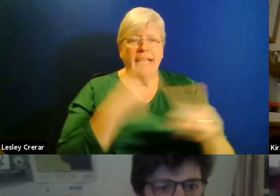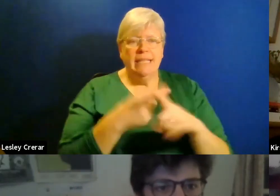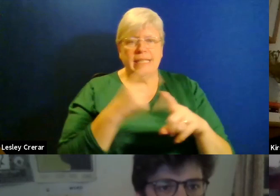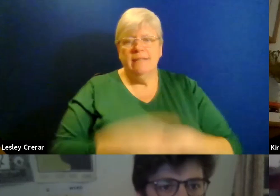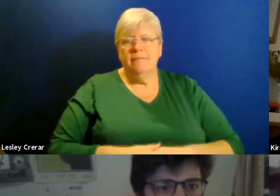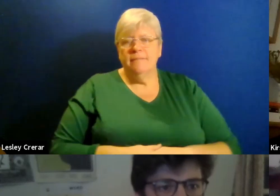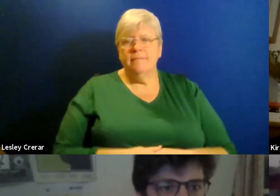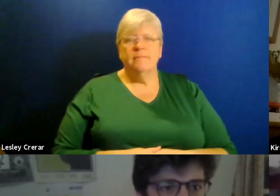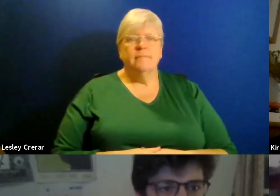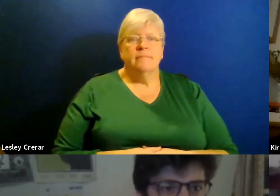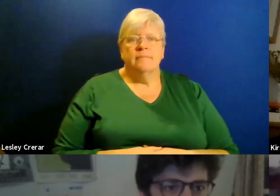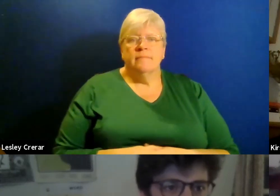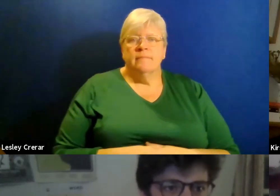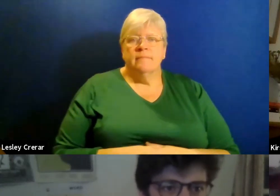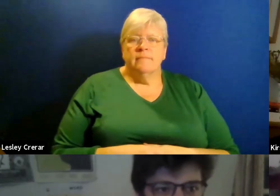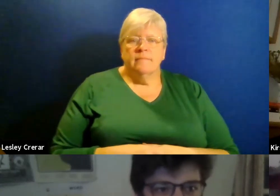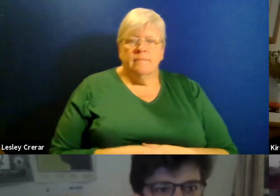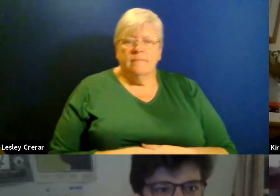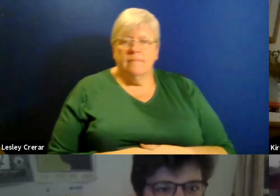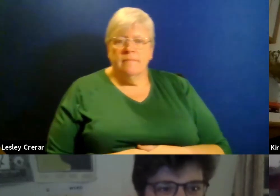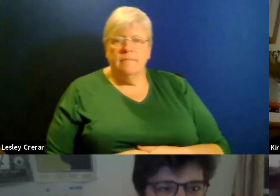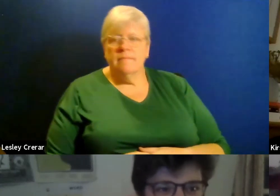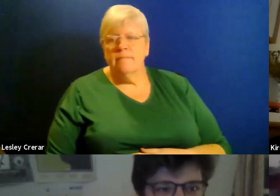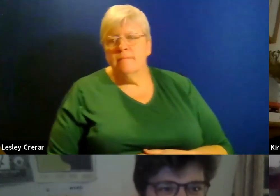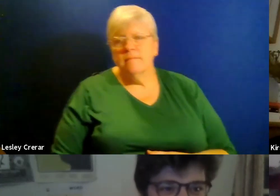Max, if you're there, if you want to pop on and answer that.